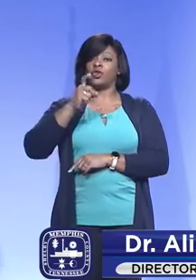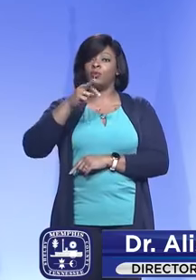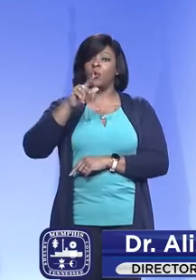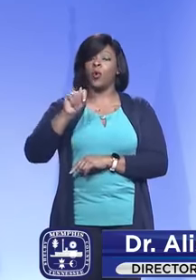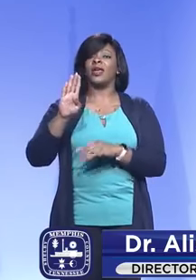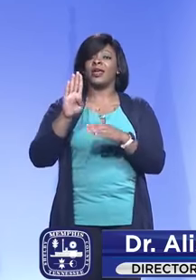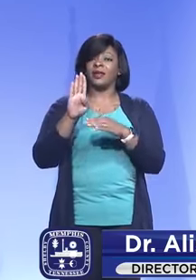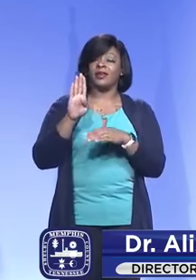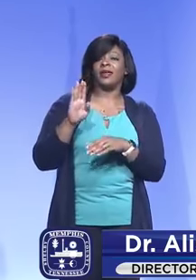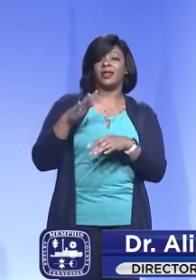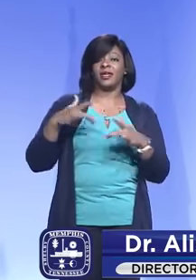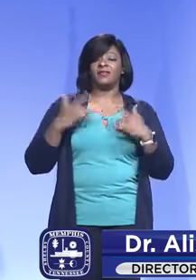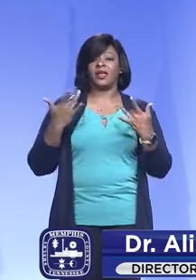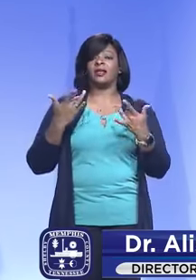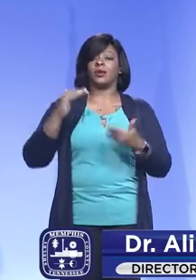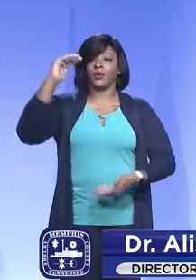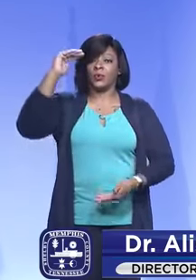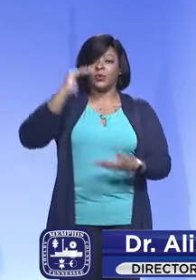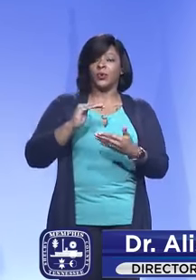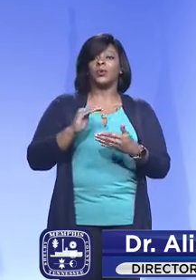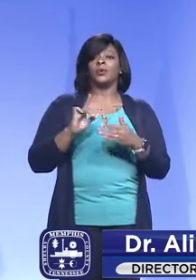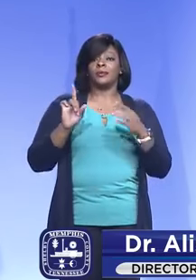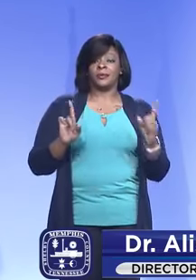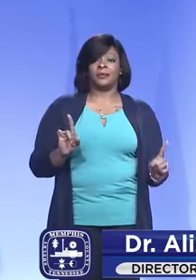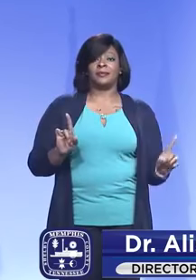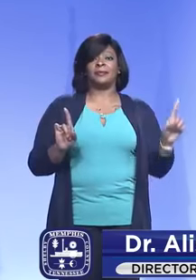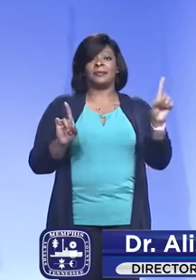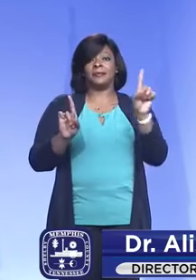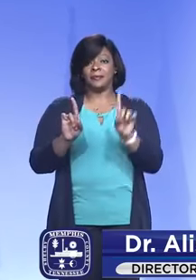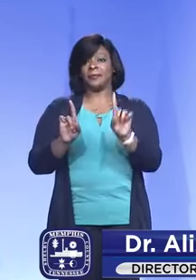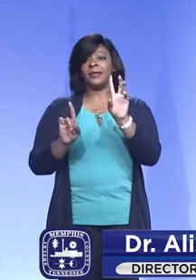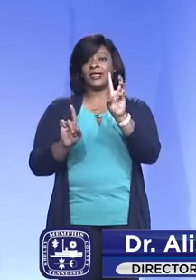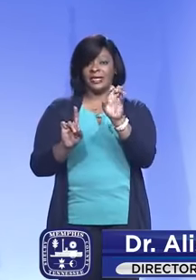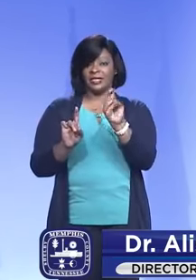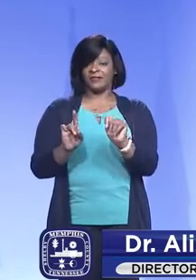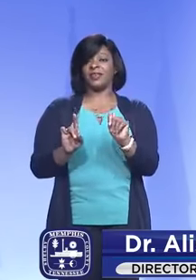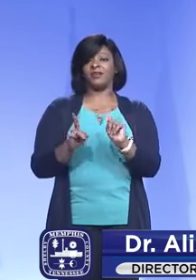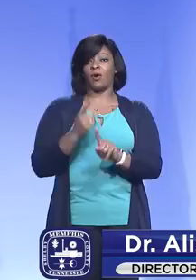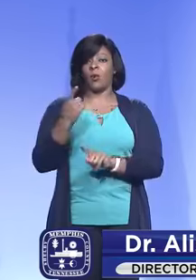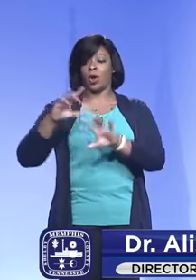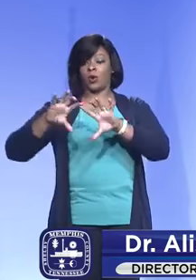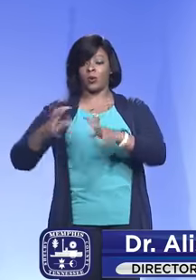venues, we will reduce the social distancing to 6 feet from one